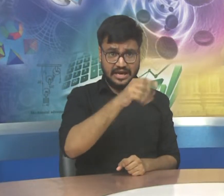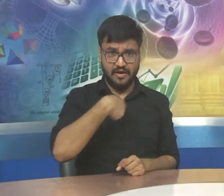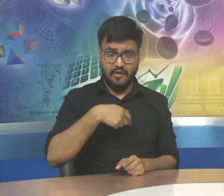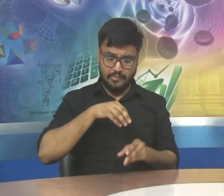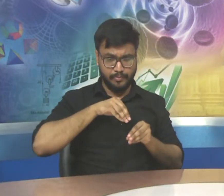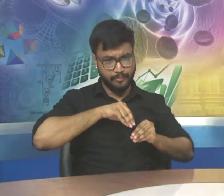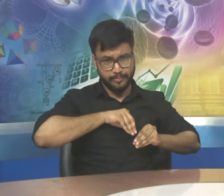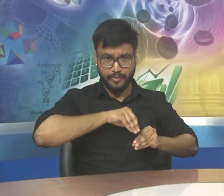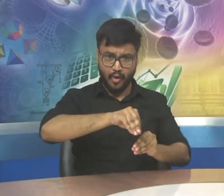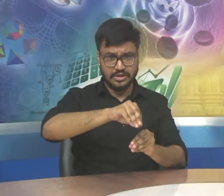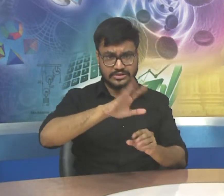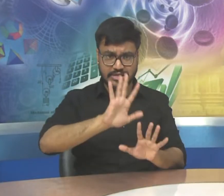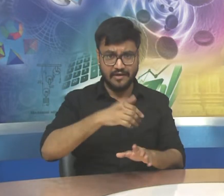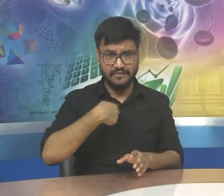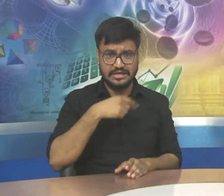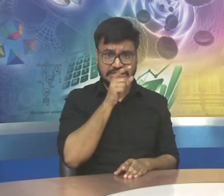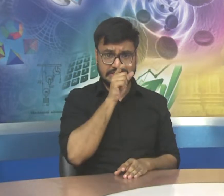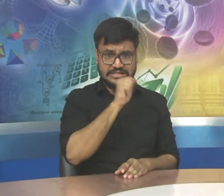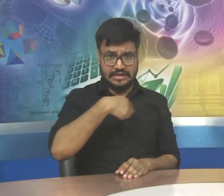and walking on a flat road